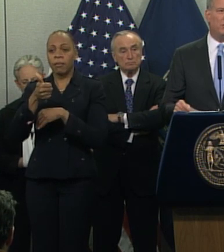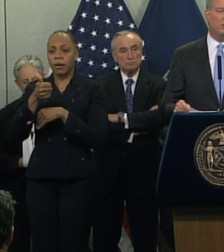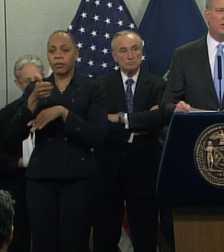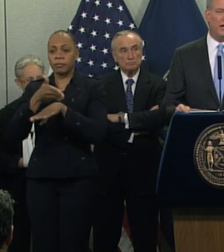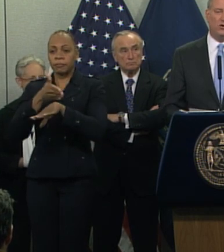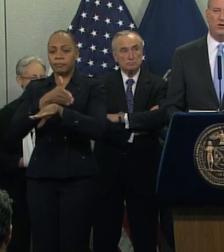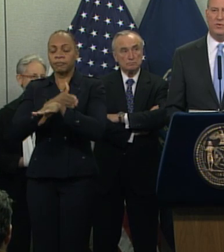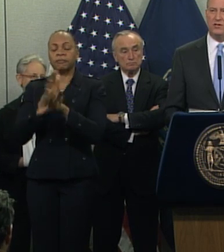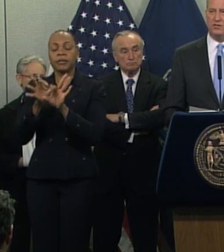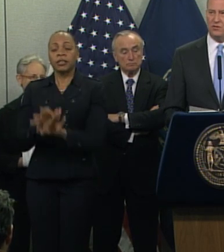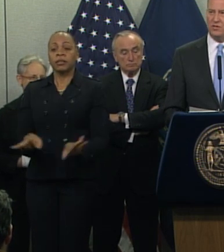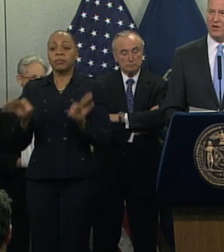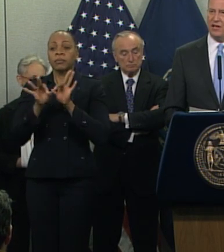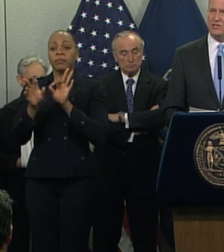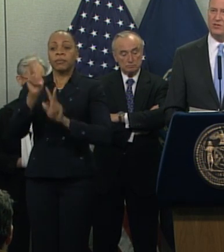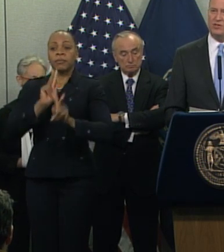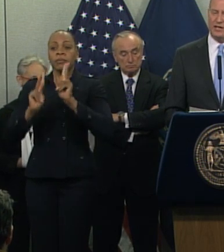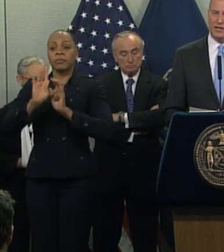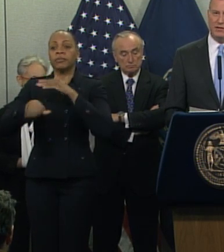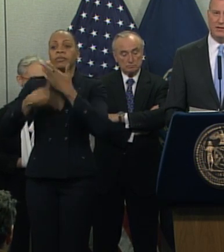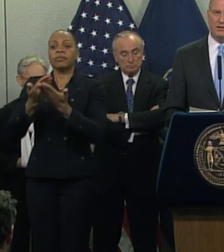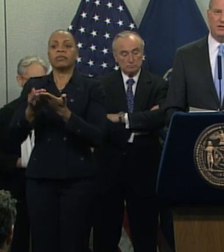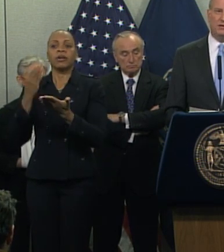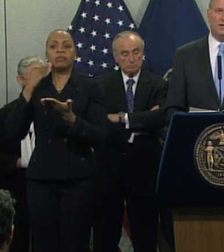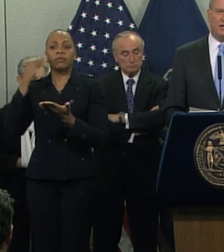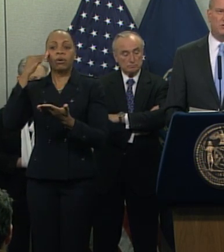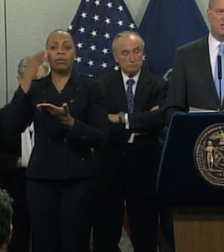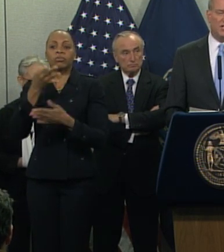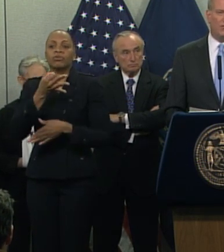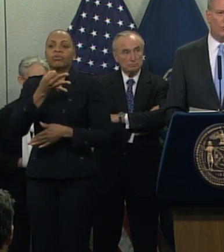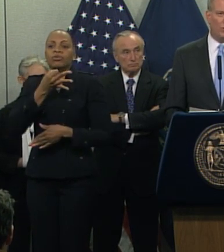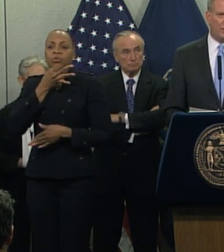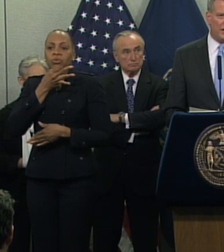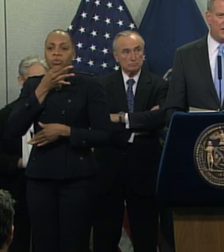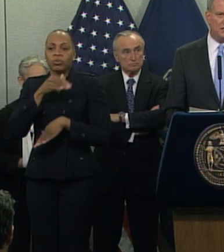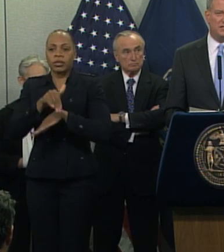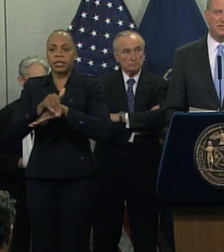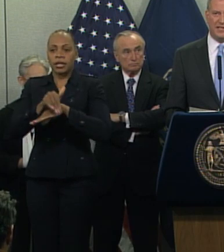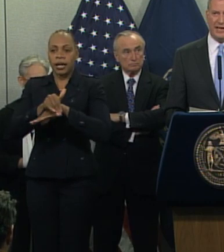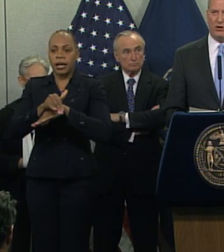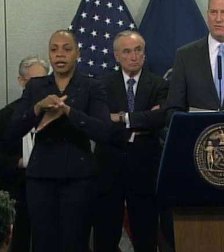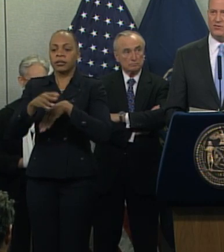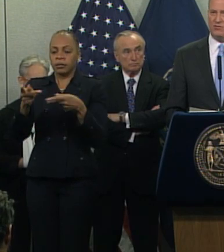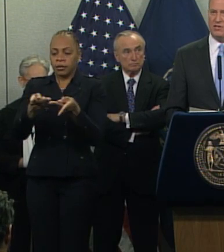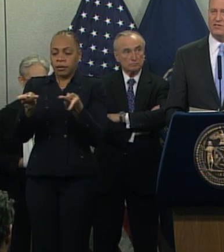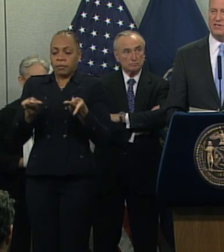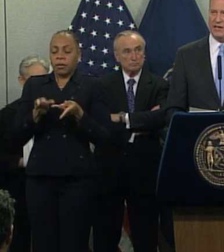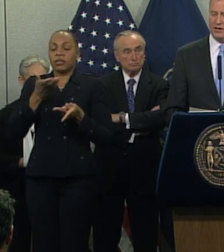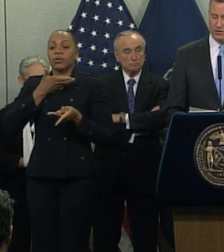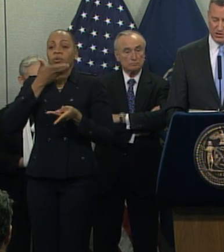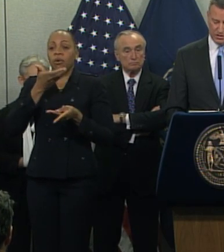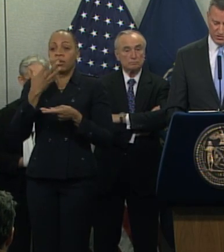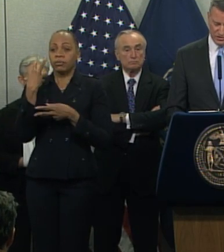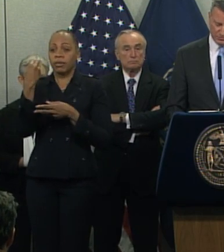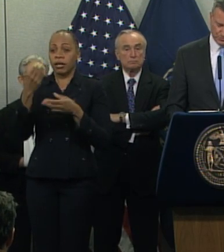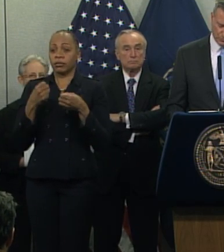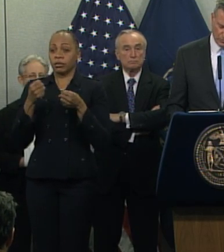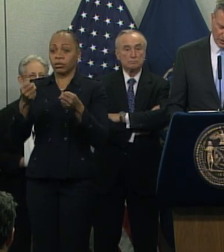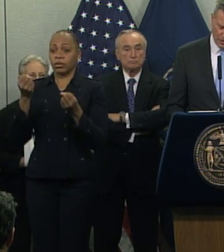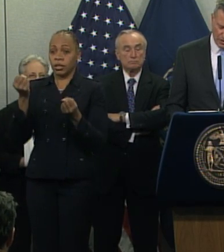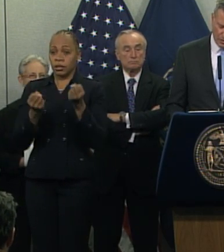that people get home as soon as possible tonight, get to a safe, warm place, stay off the streets, stay out of your